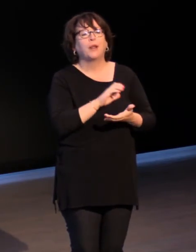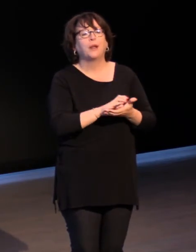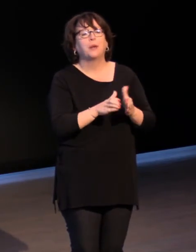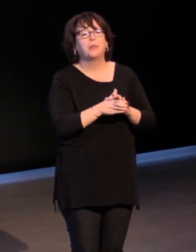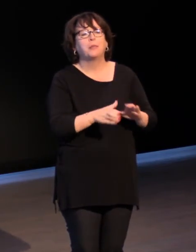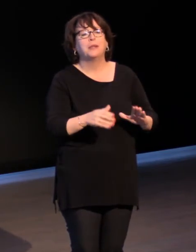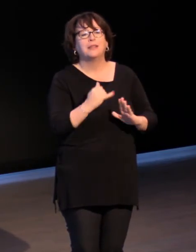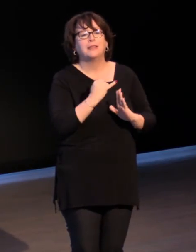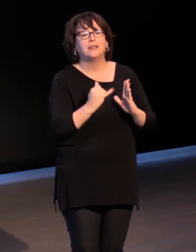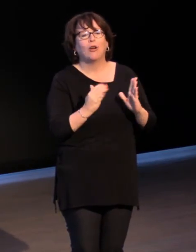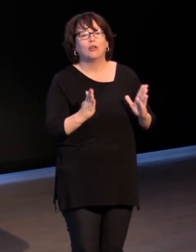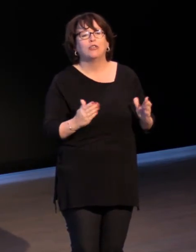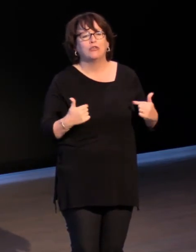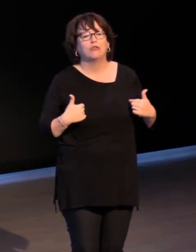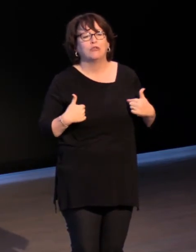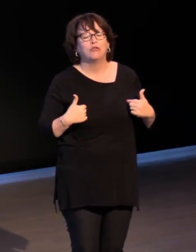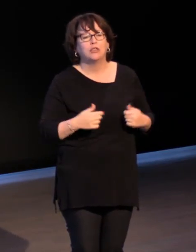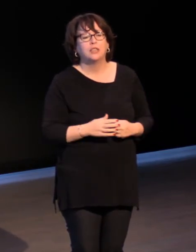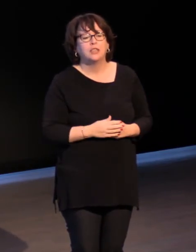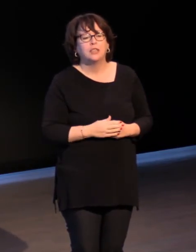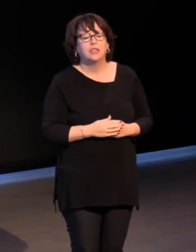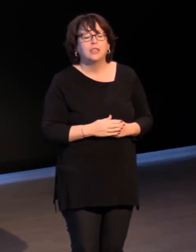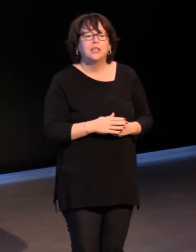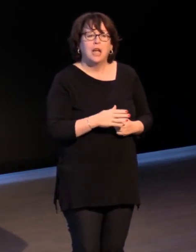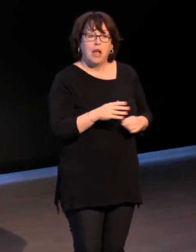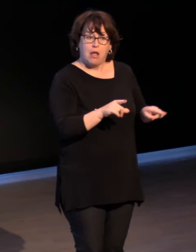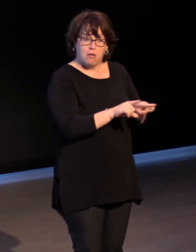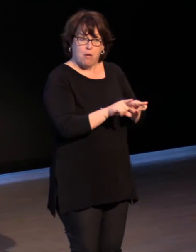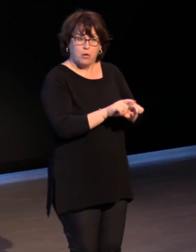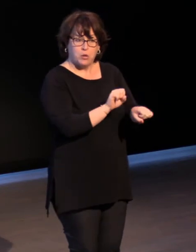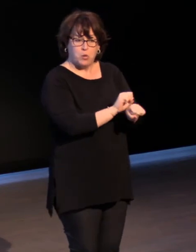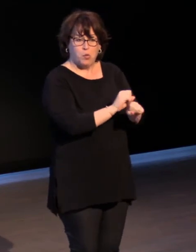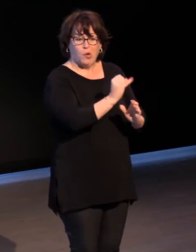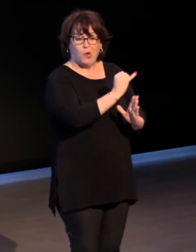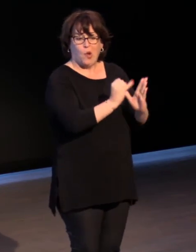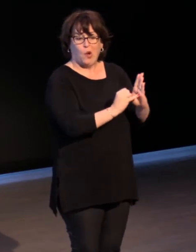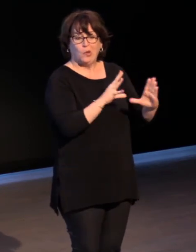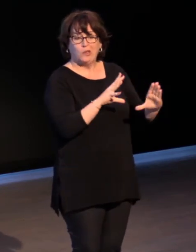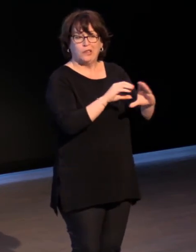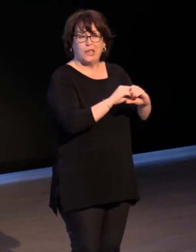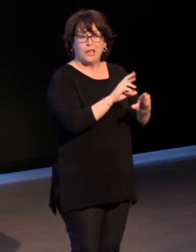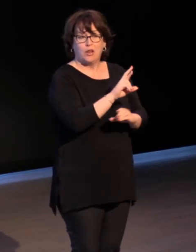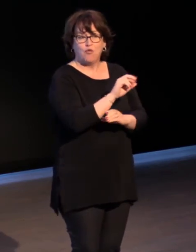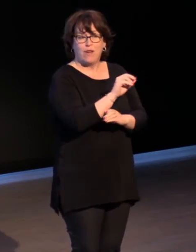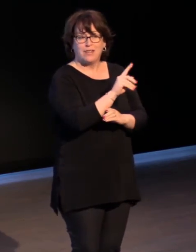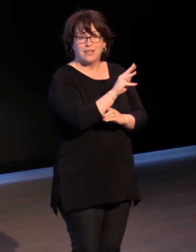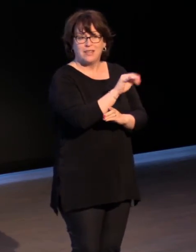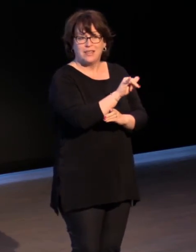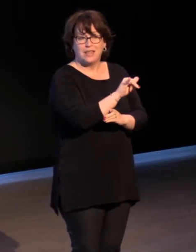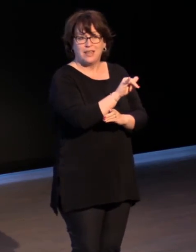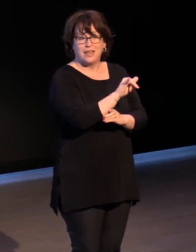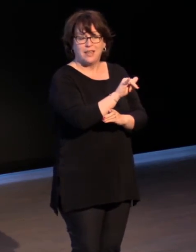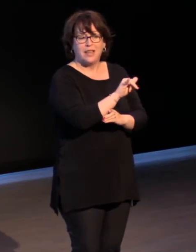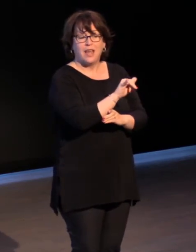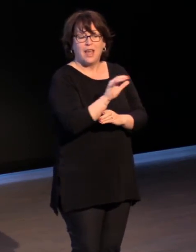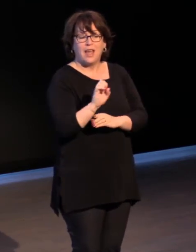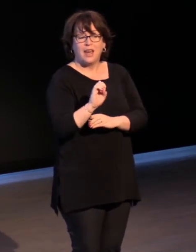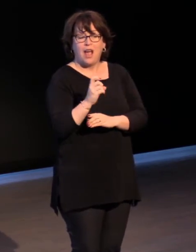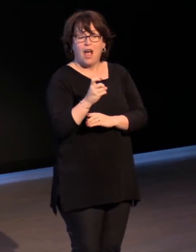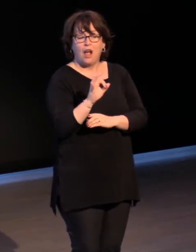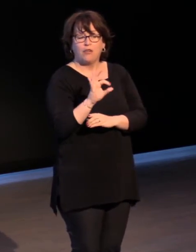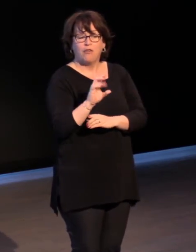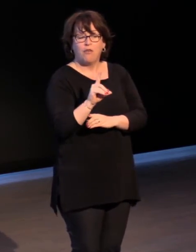alumni or artist in residency with Arts Connect International,